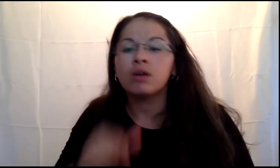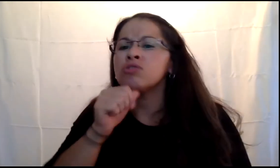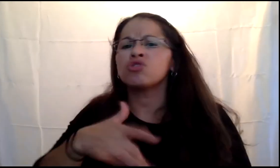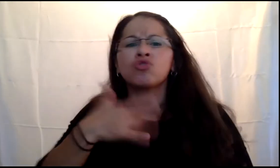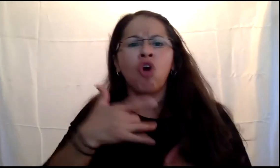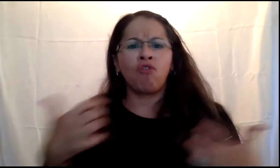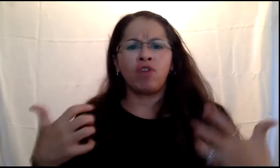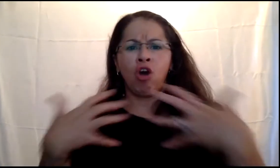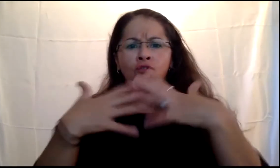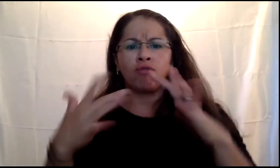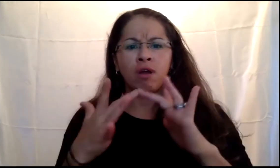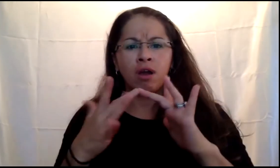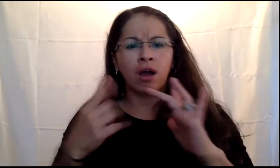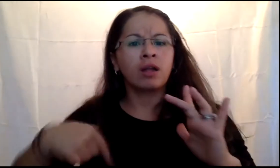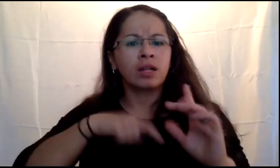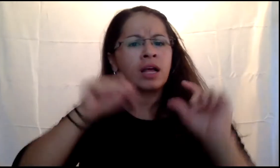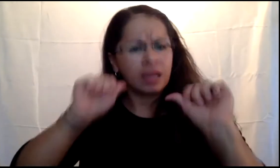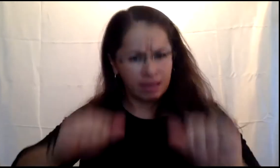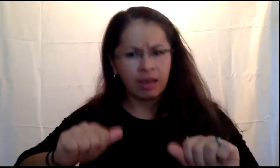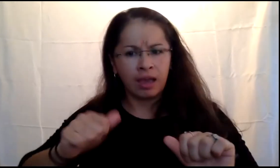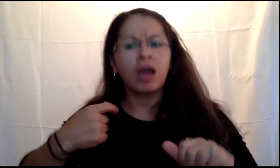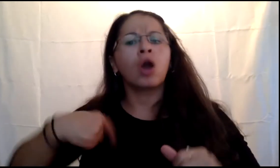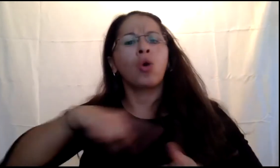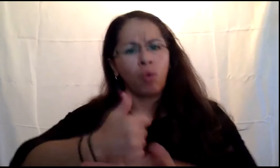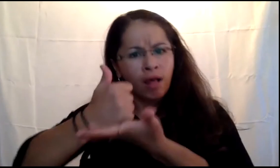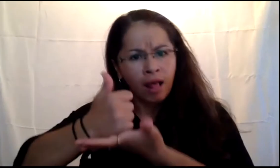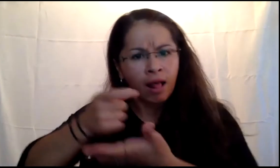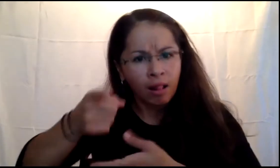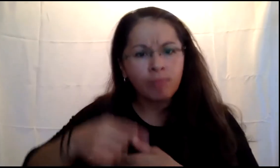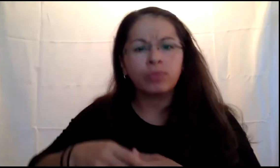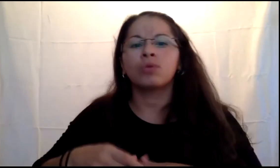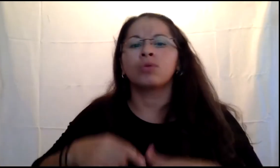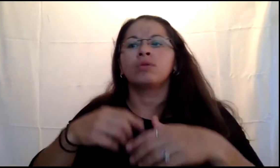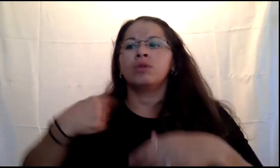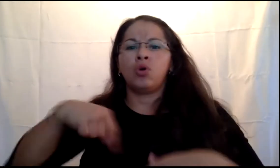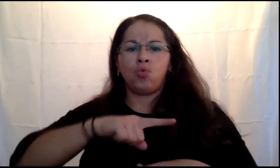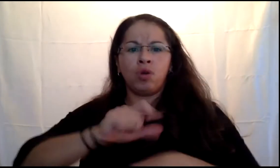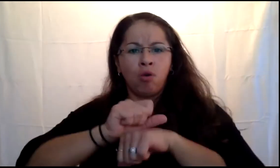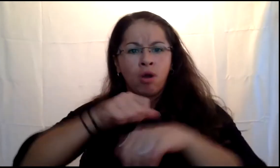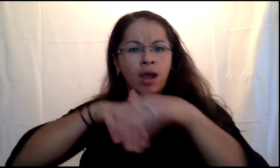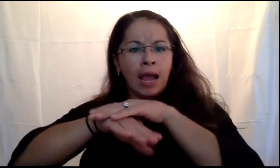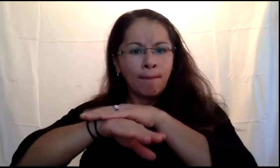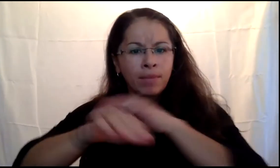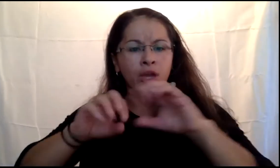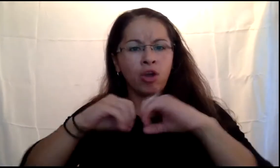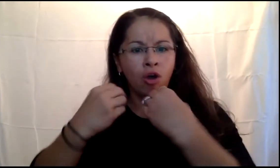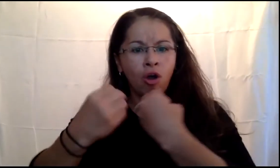for help in the admissions office, to let us know what challenges you're facing